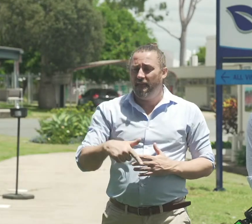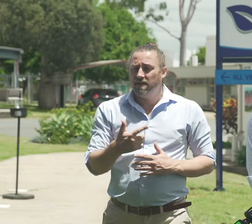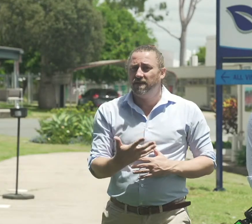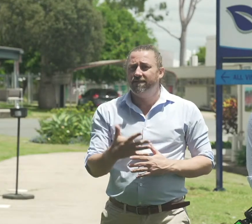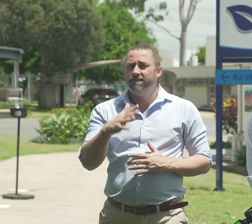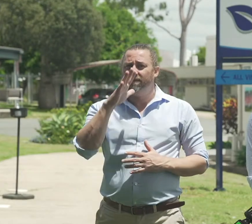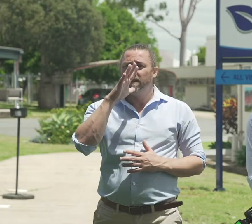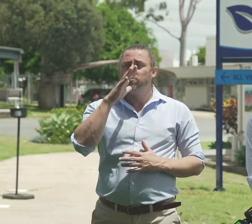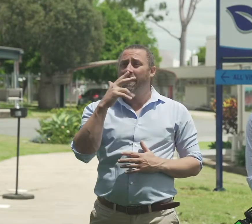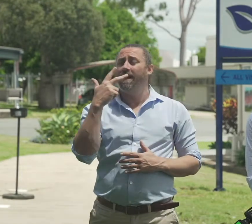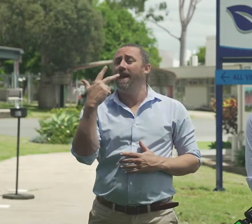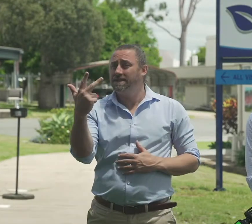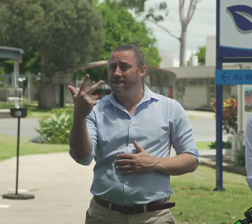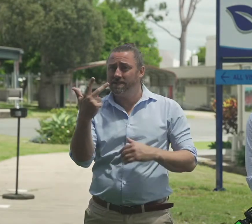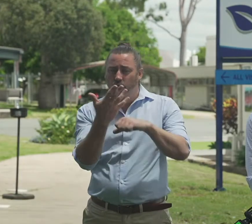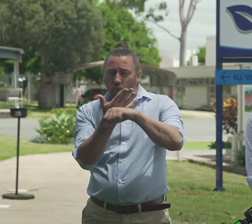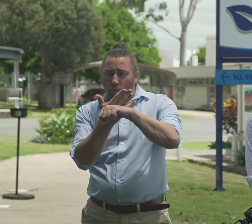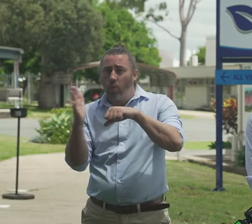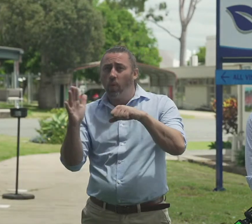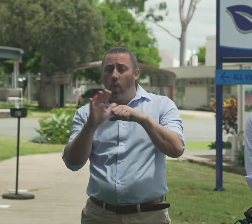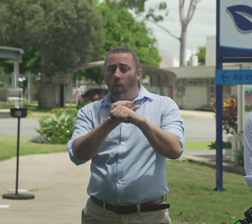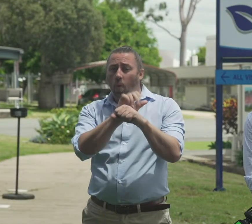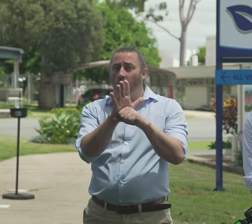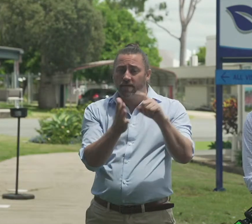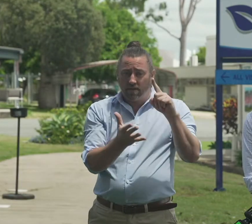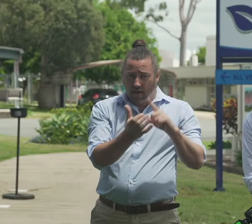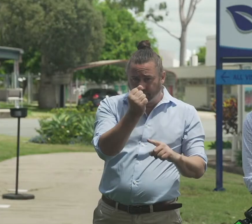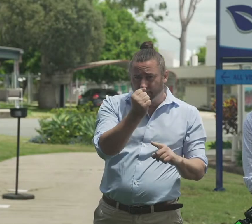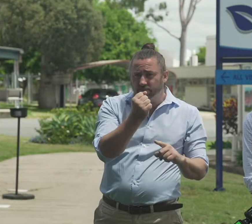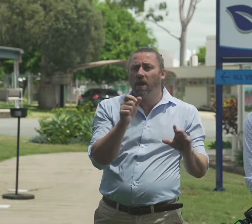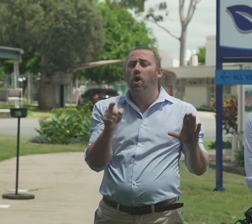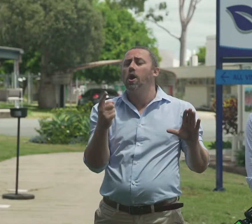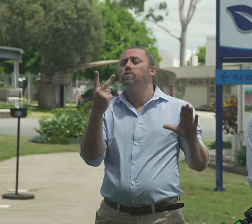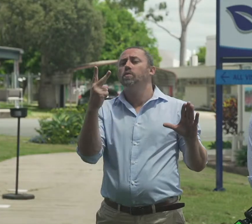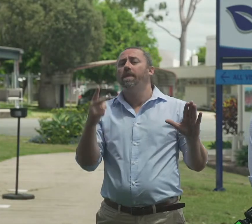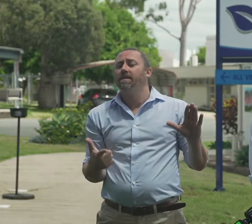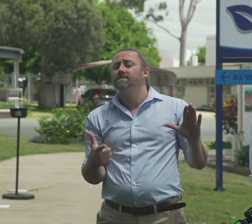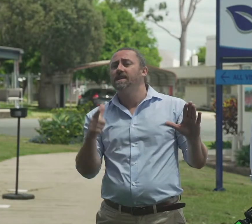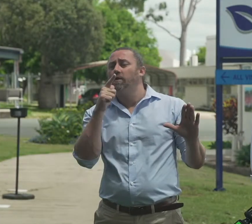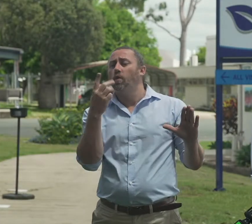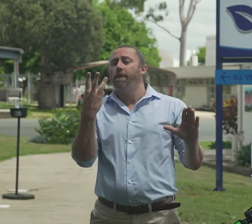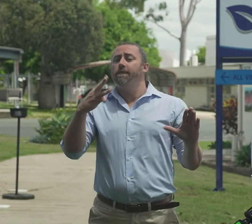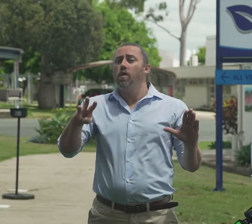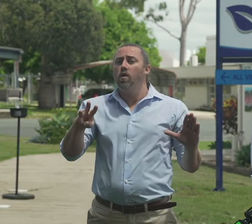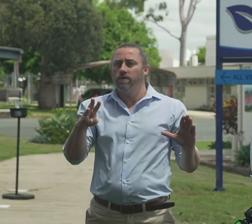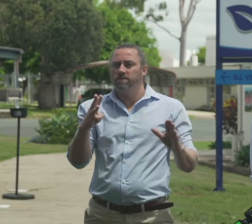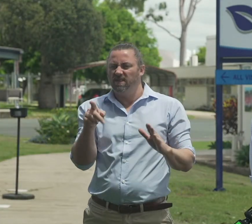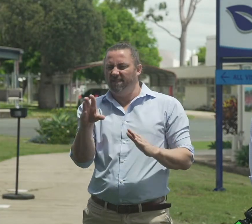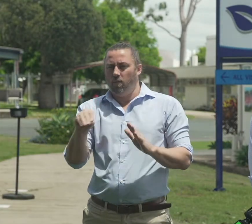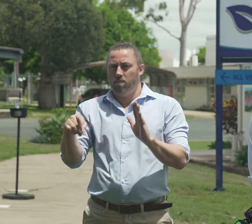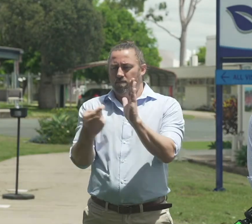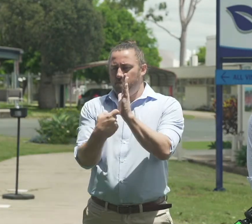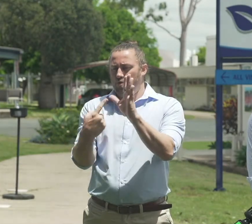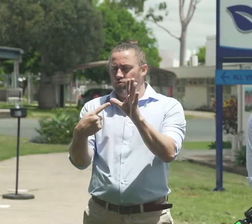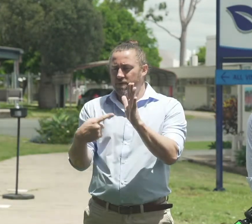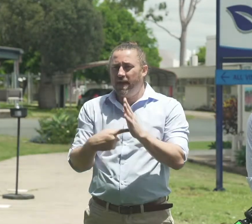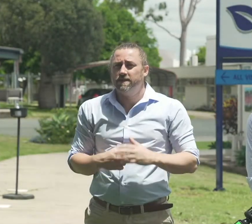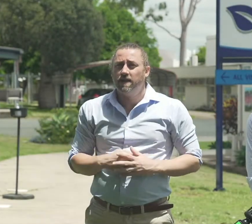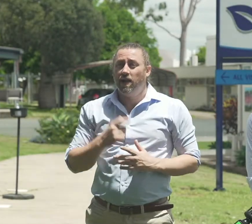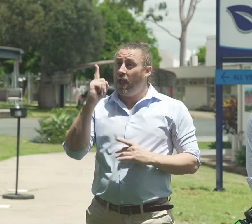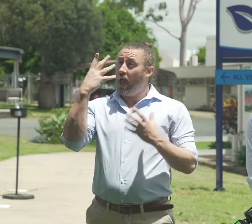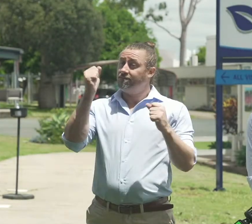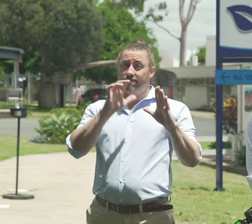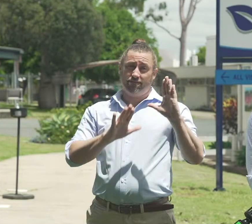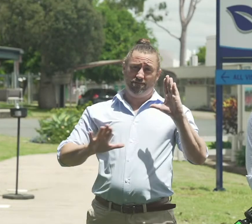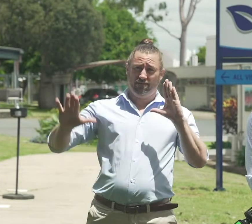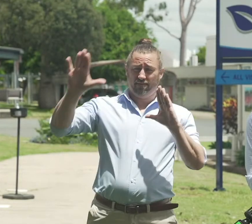8,508 new cases of COVID-19. That includes 2,730 positive RAT tests. Our active cases sits at